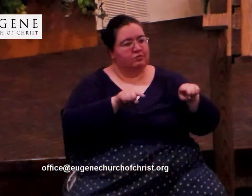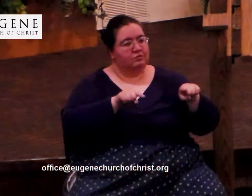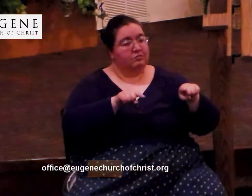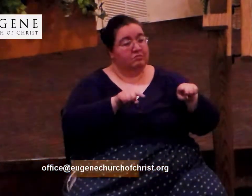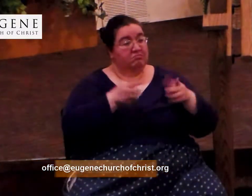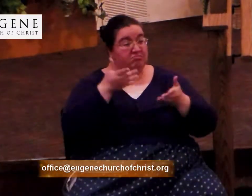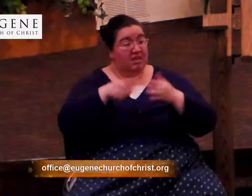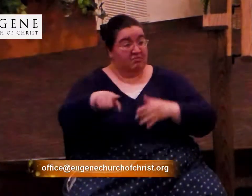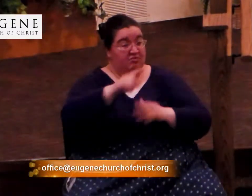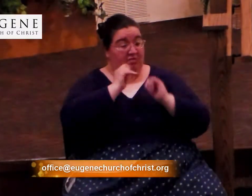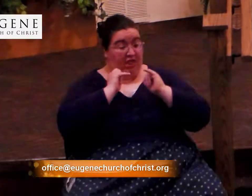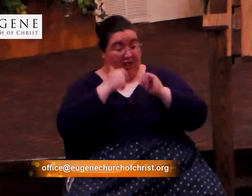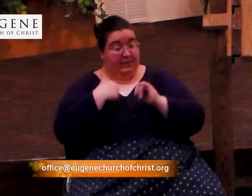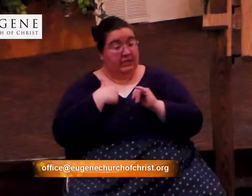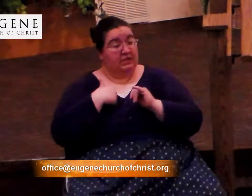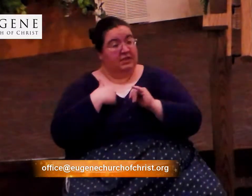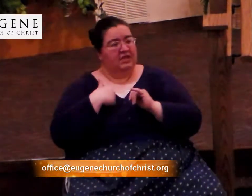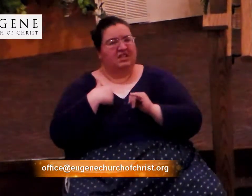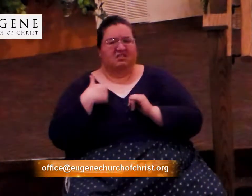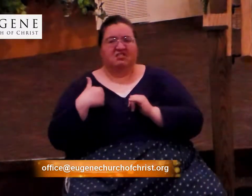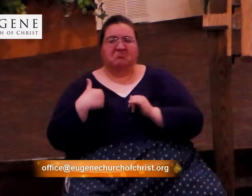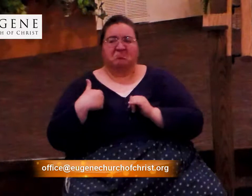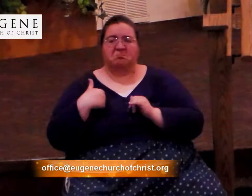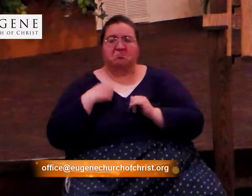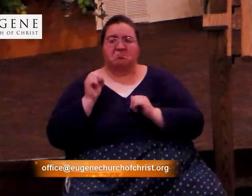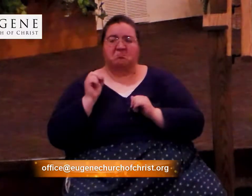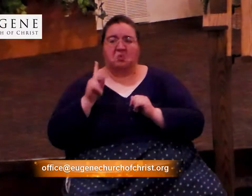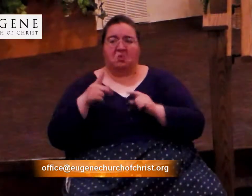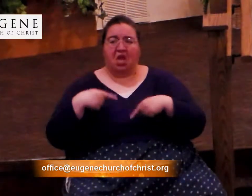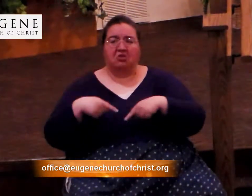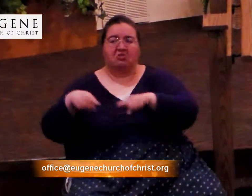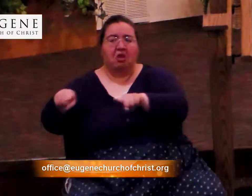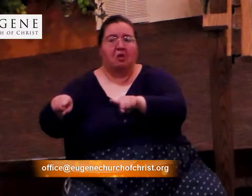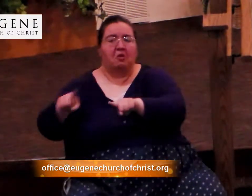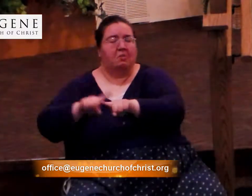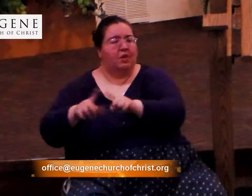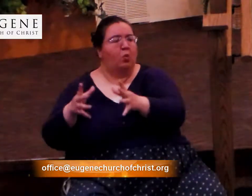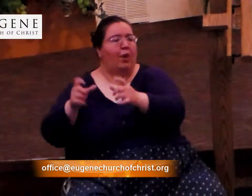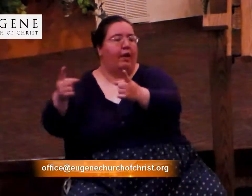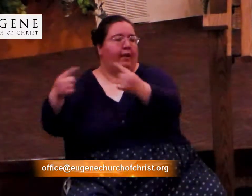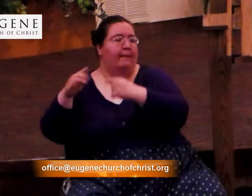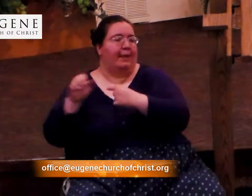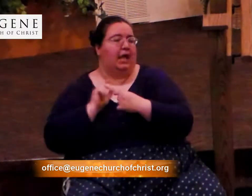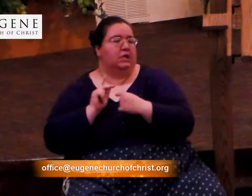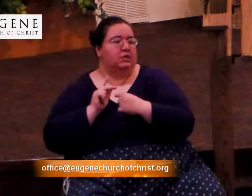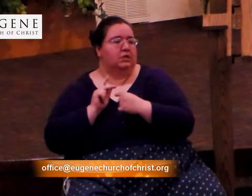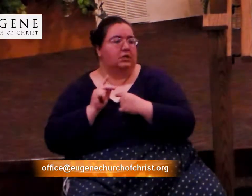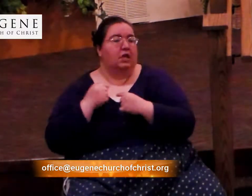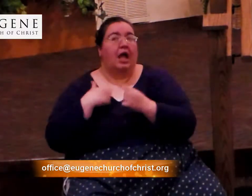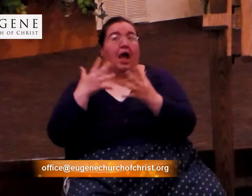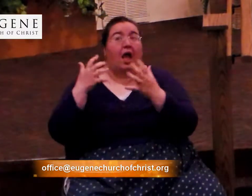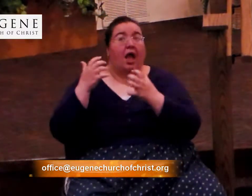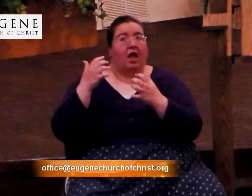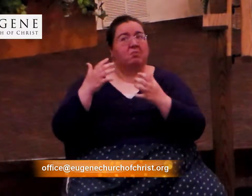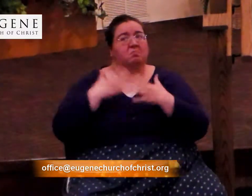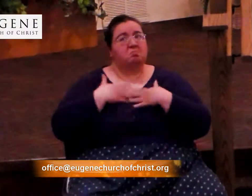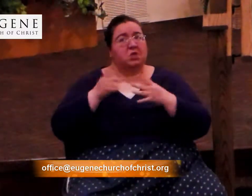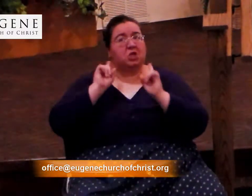I'm okay with going, but I want to come back. I'm okay with going, but I want to know all the details. I'm okay with going. I want to know the why, the where, the